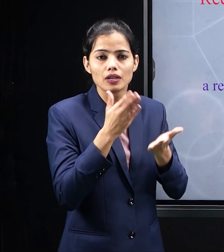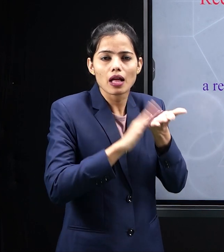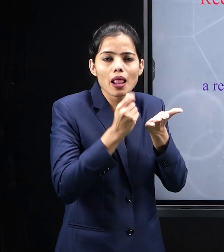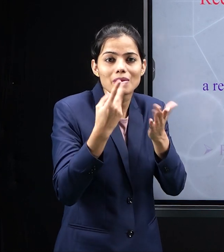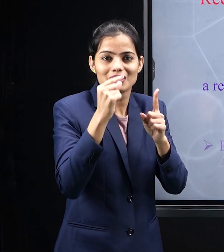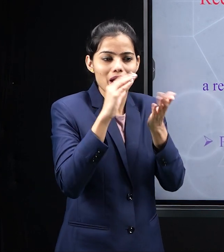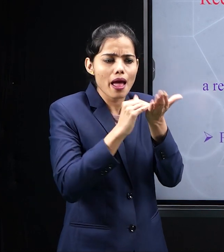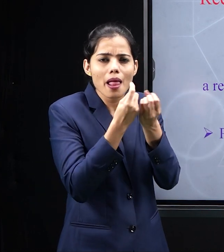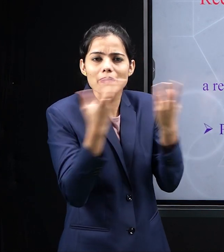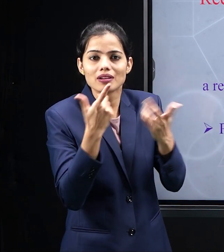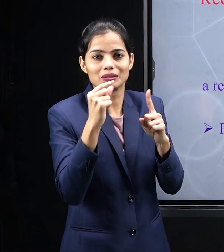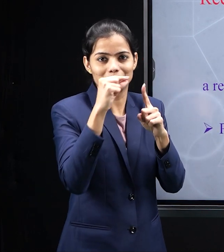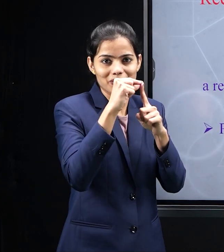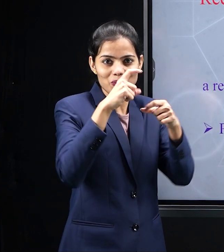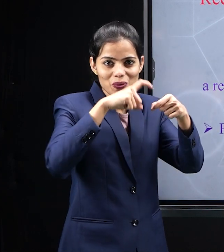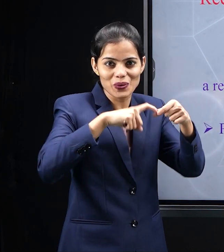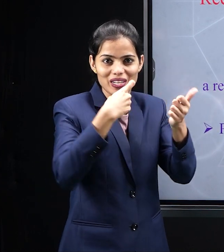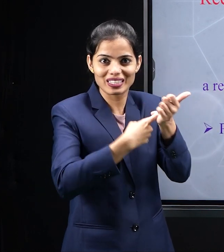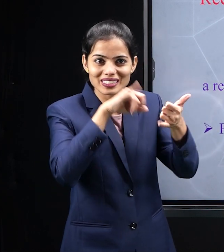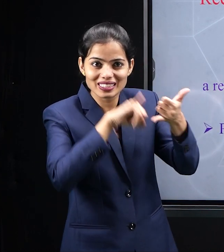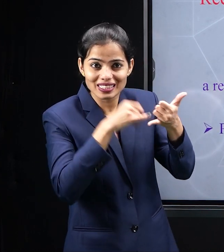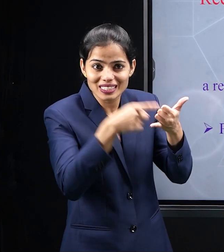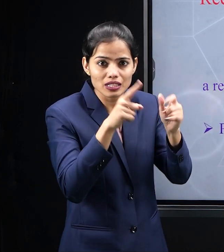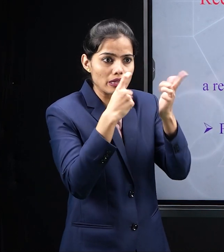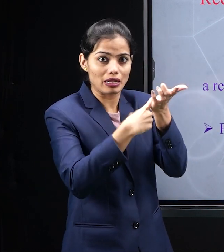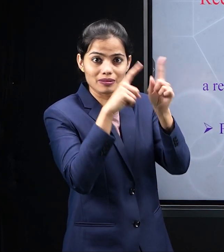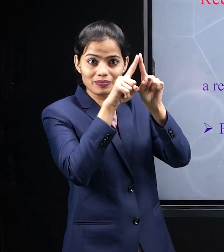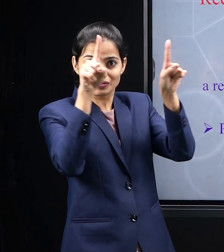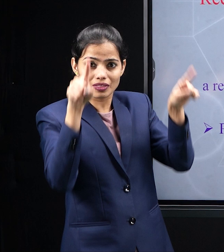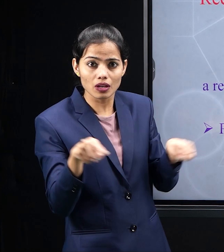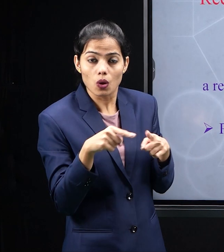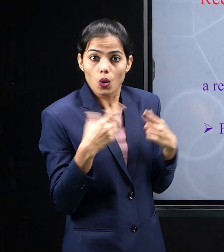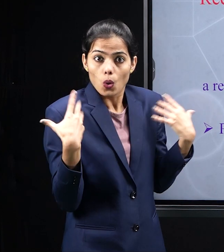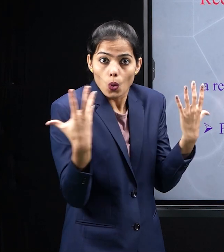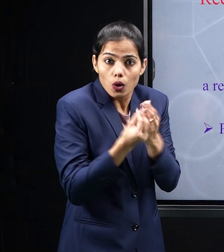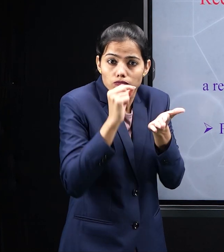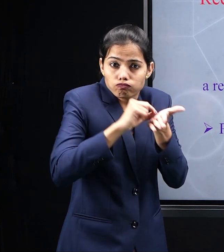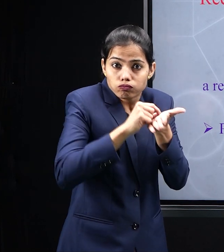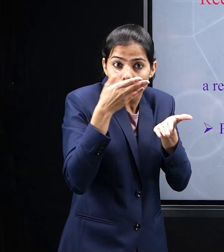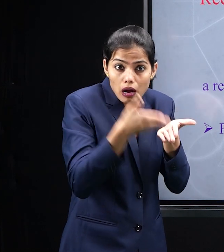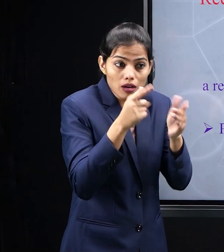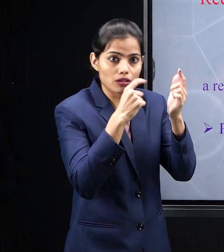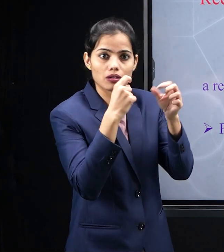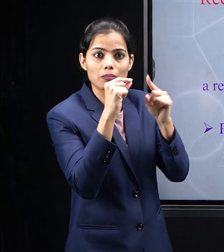In the figure, PQRS is a rectangle. We write it as rect